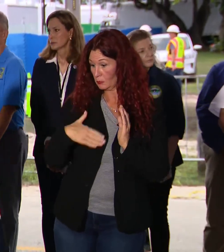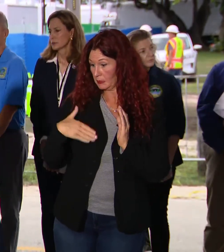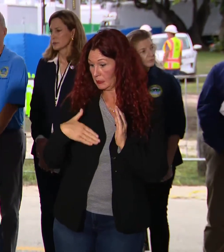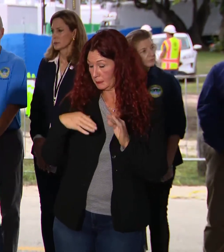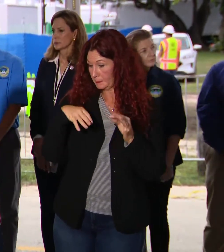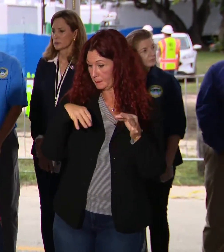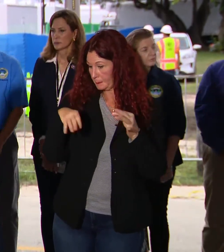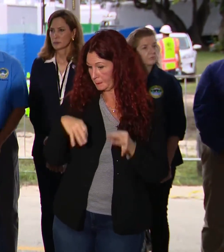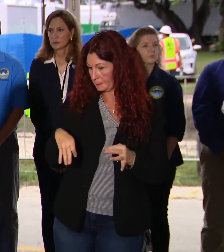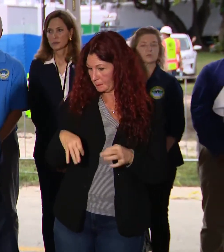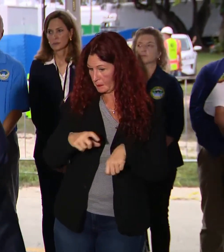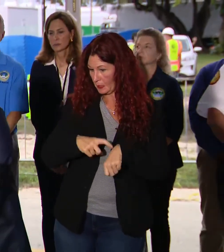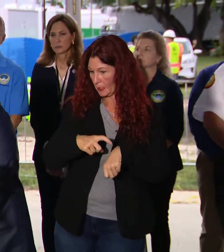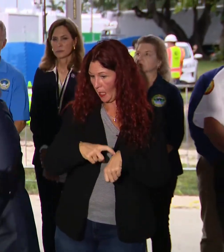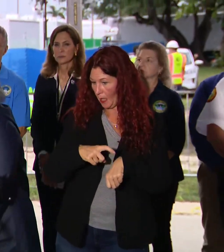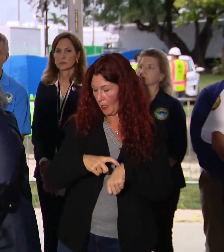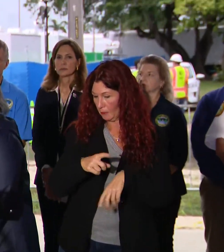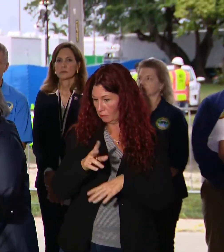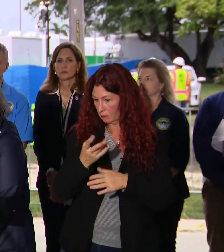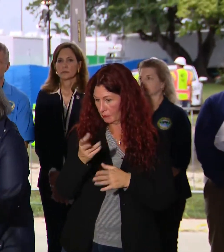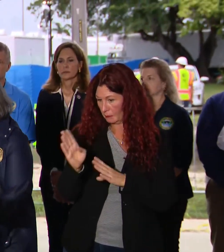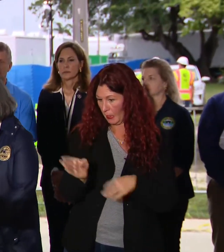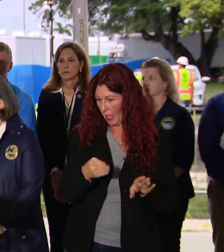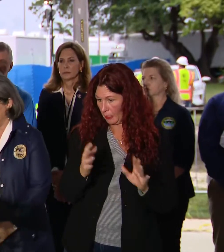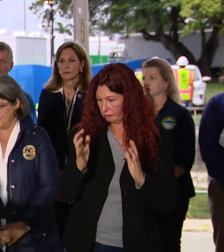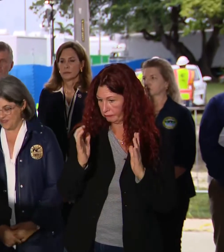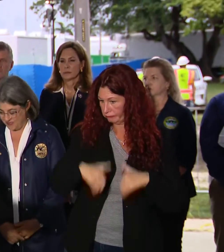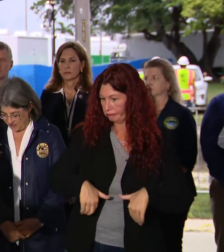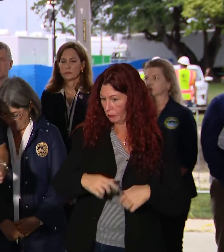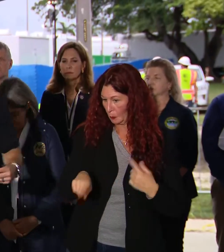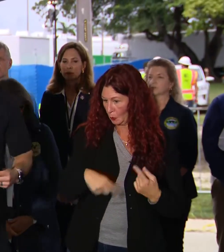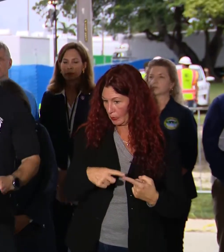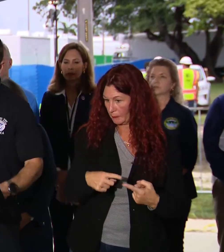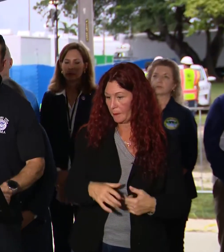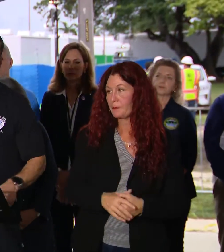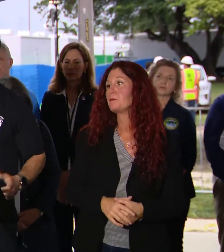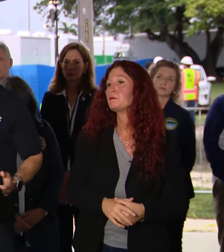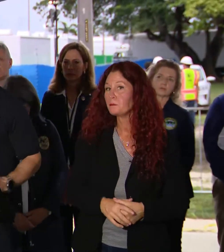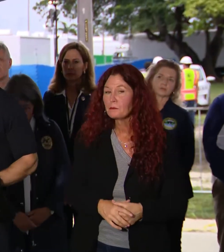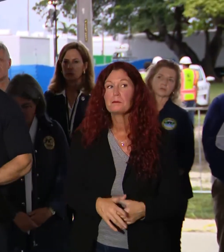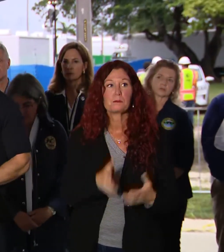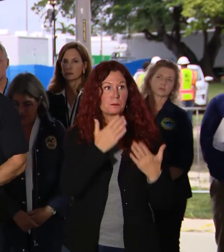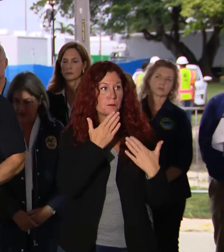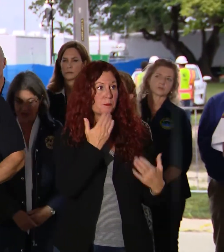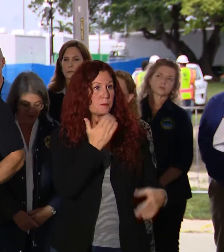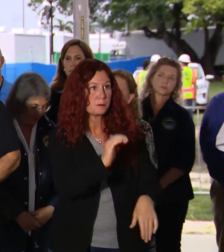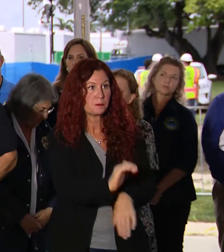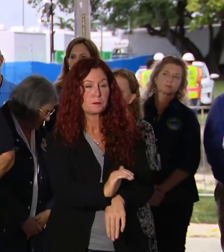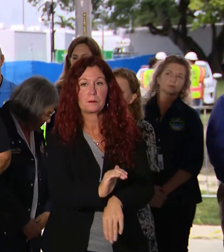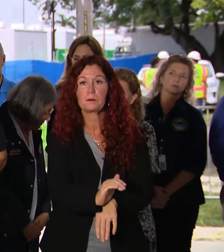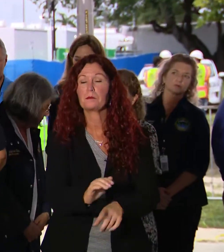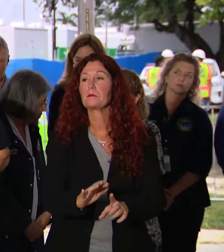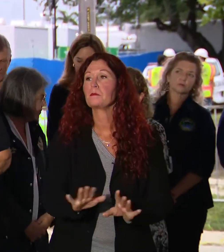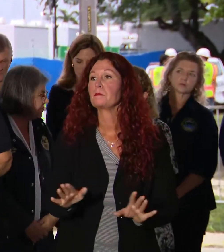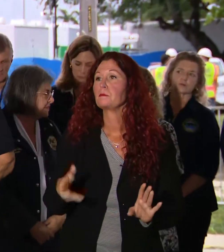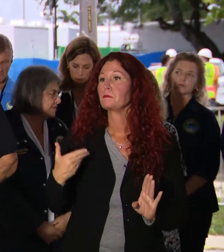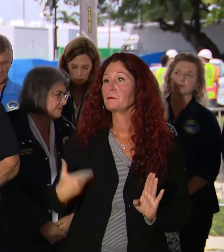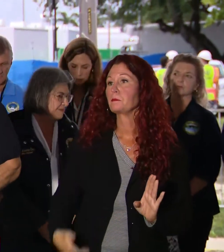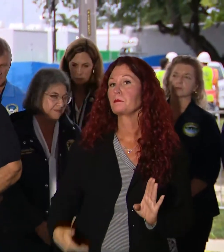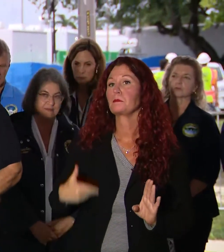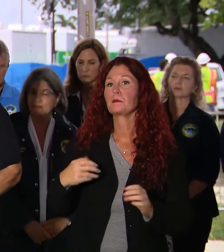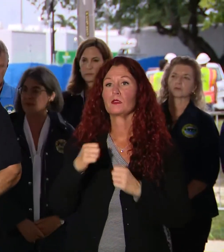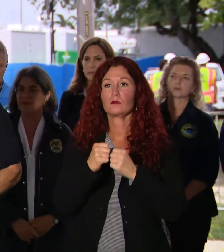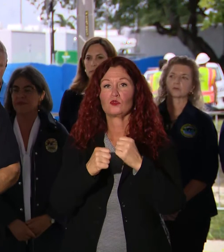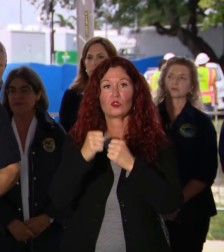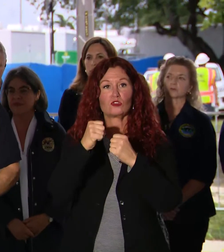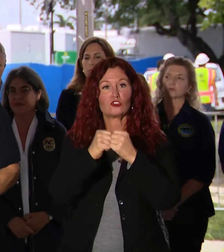explain the timeline of it. Thank you. Thank you, Madam Mayor. Good evening. My name is Scott Nackman. I am a